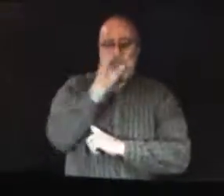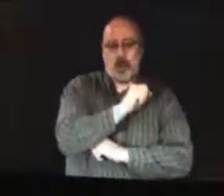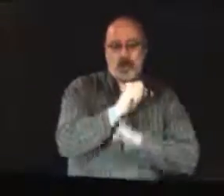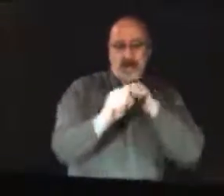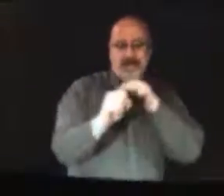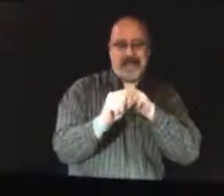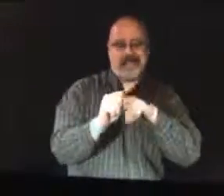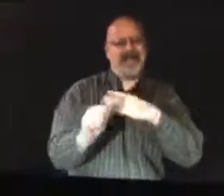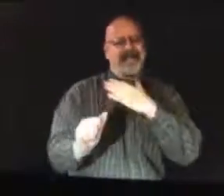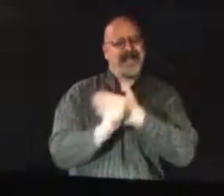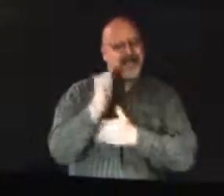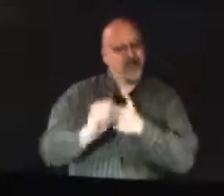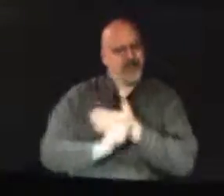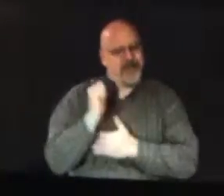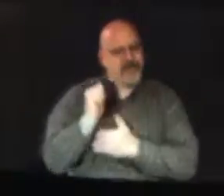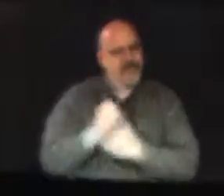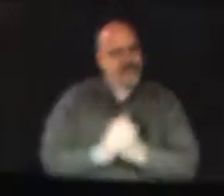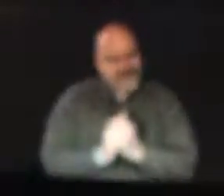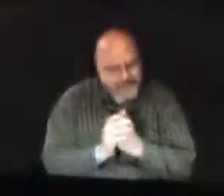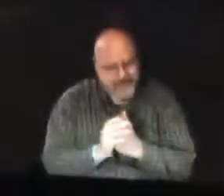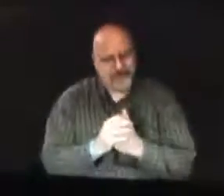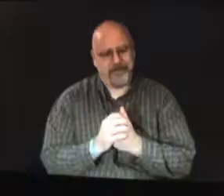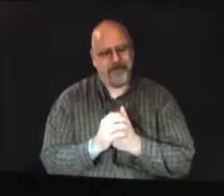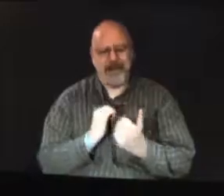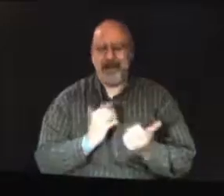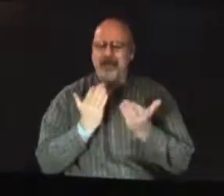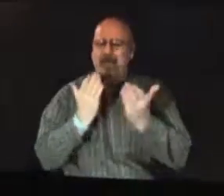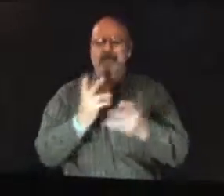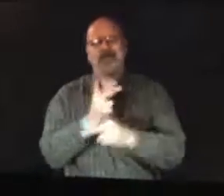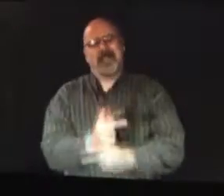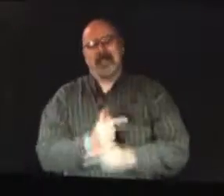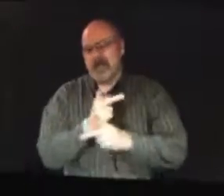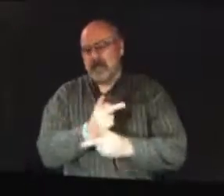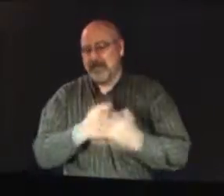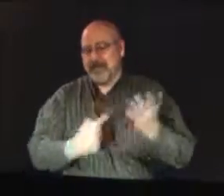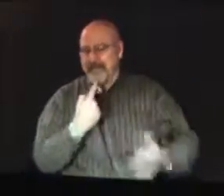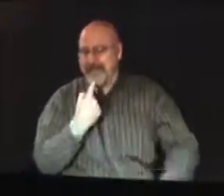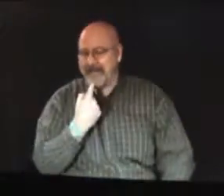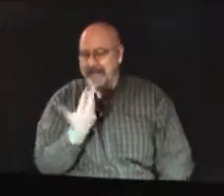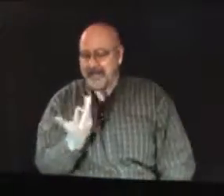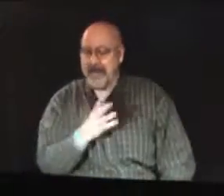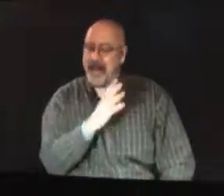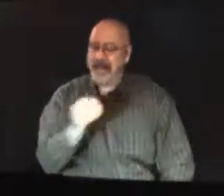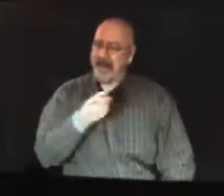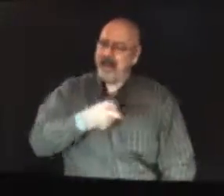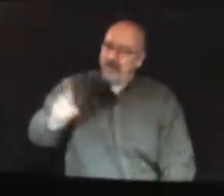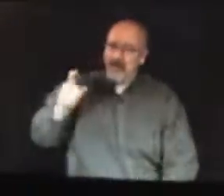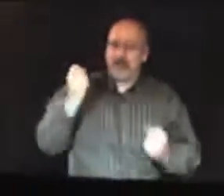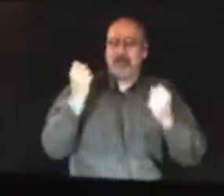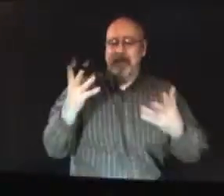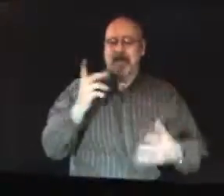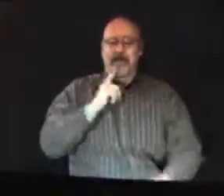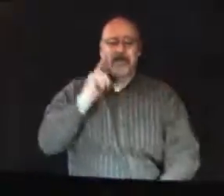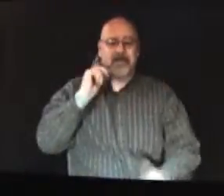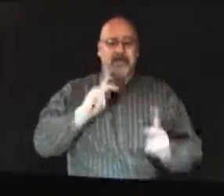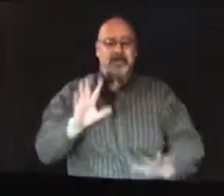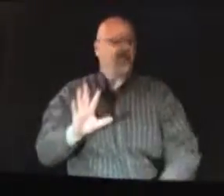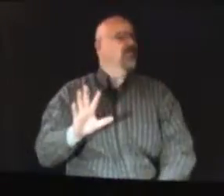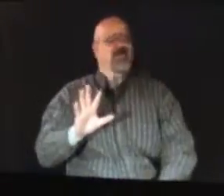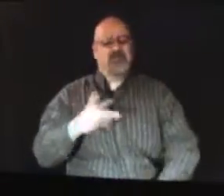They came up to assume is always a dangerous thing. You should never assume